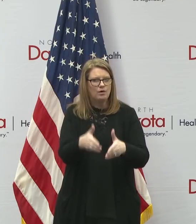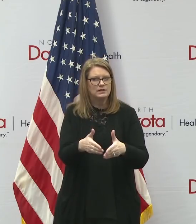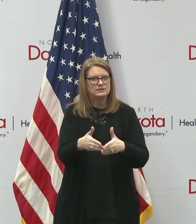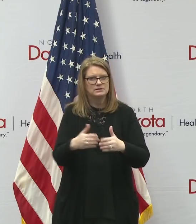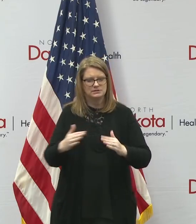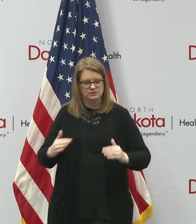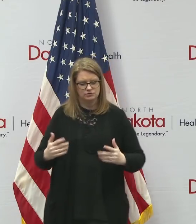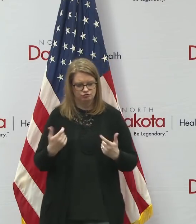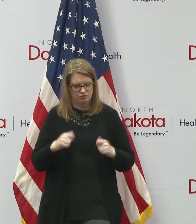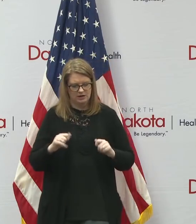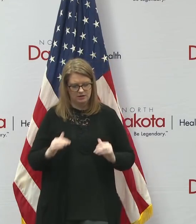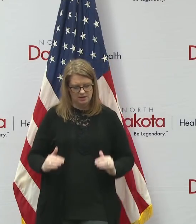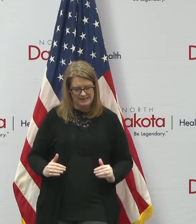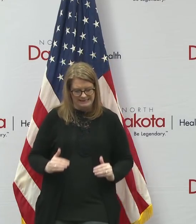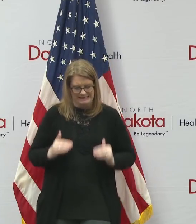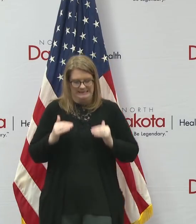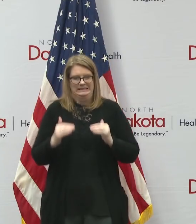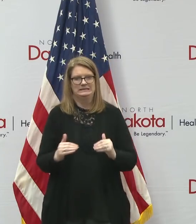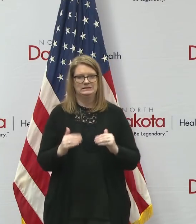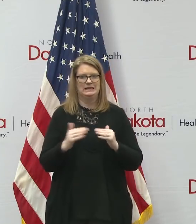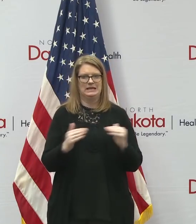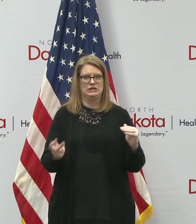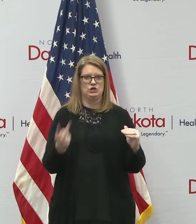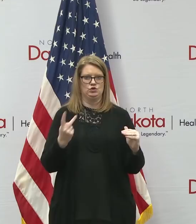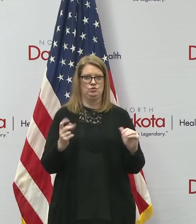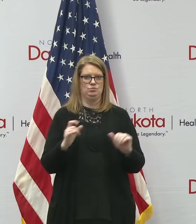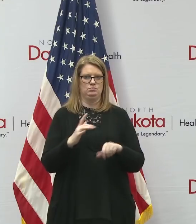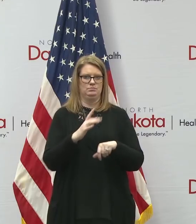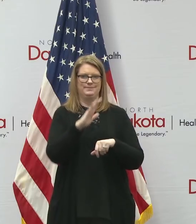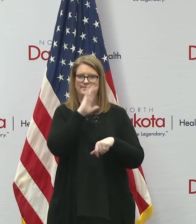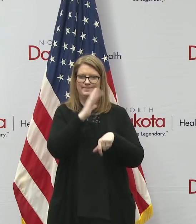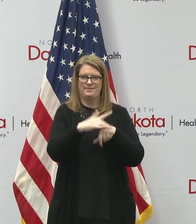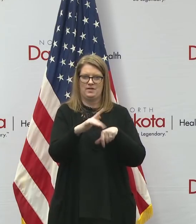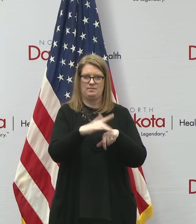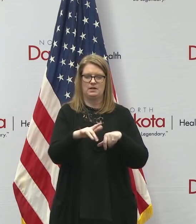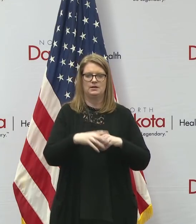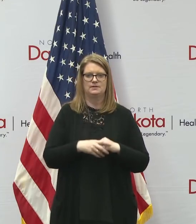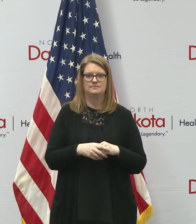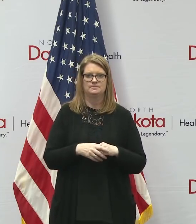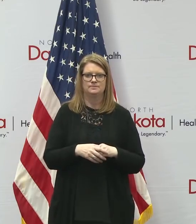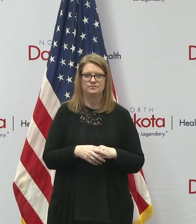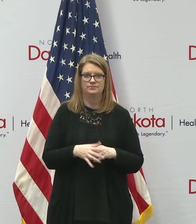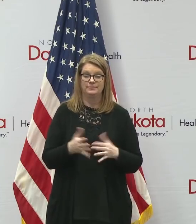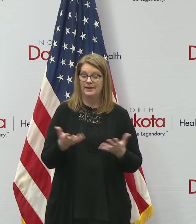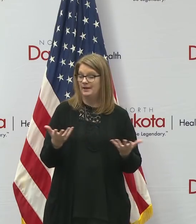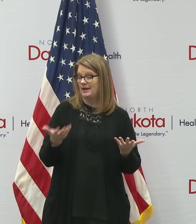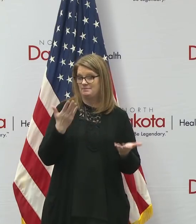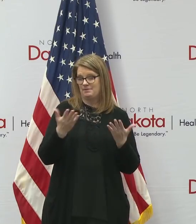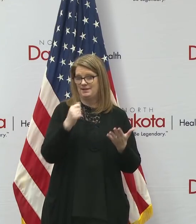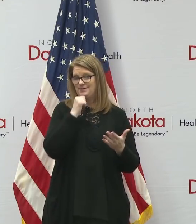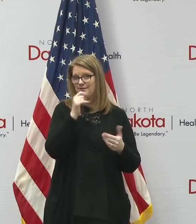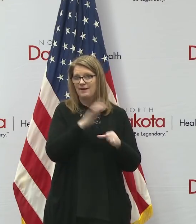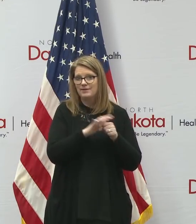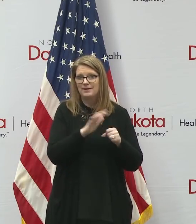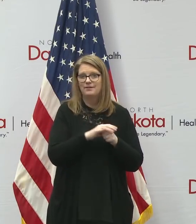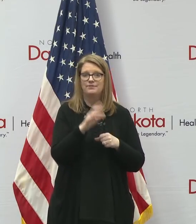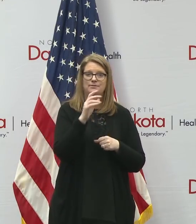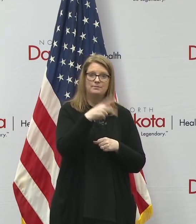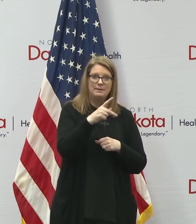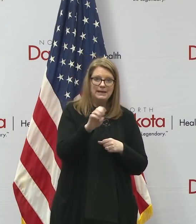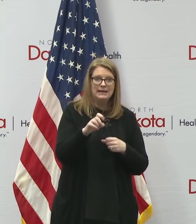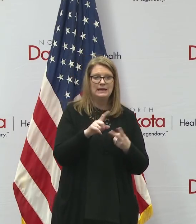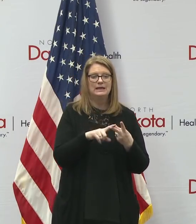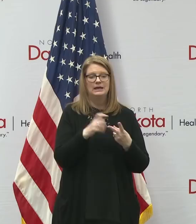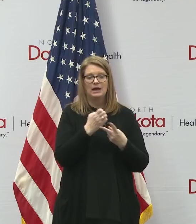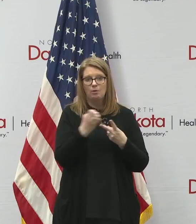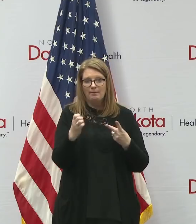2 capability. And in some cases, they may not have enough PPE or equipment